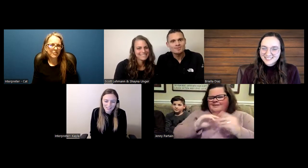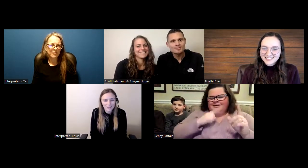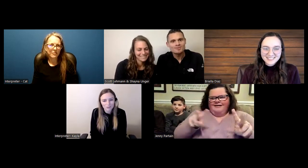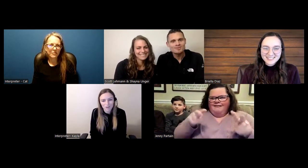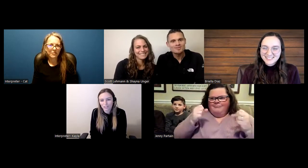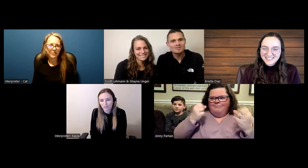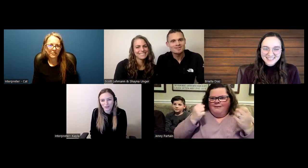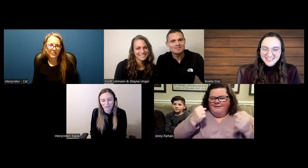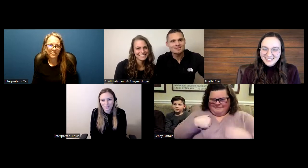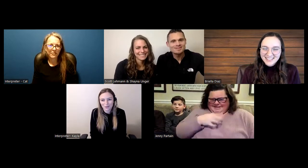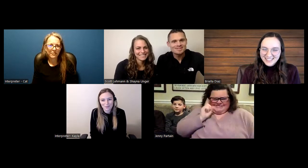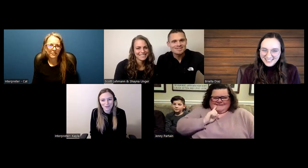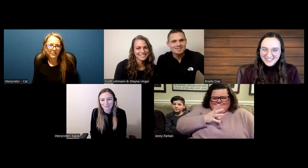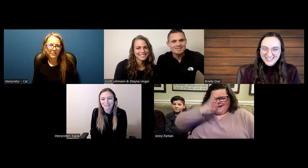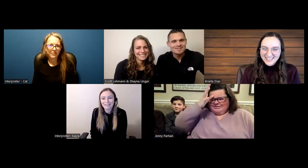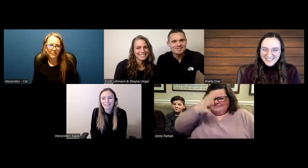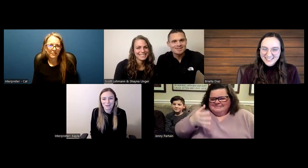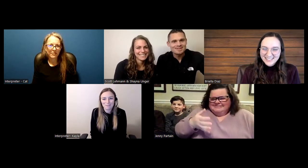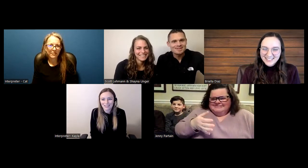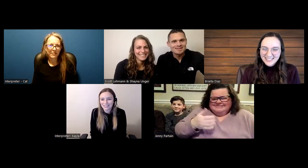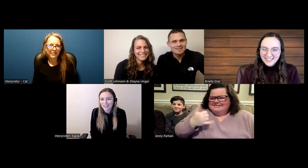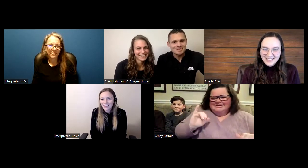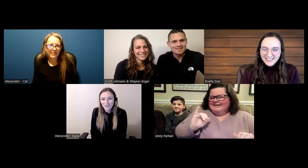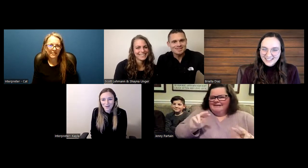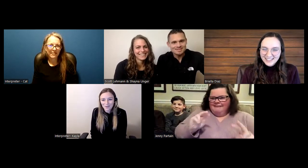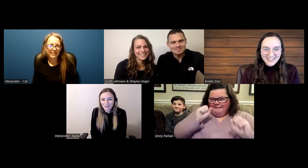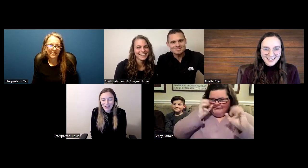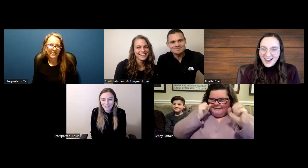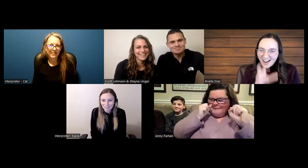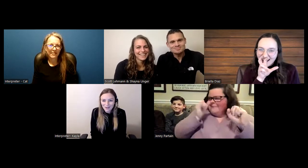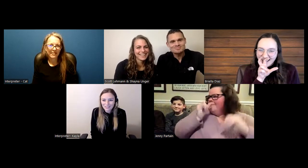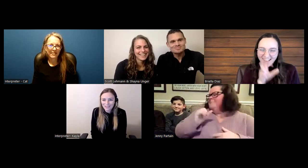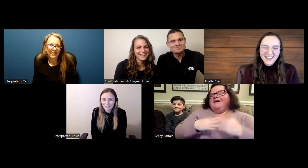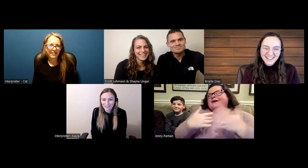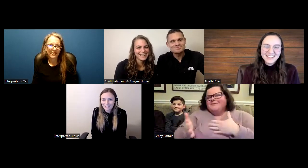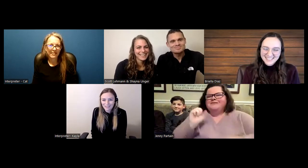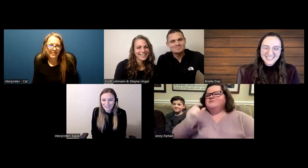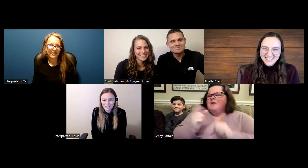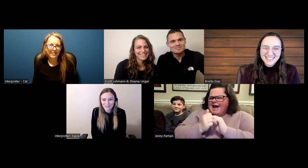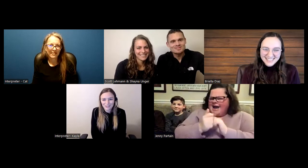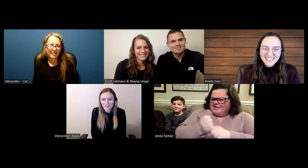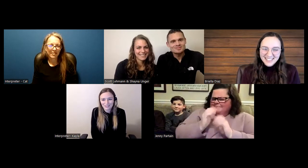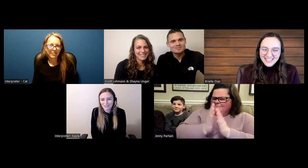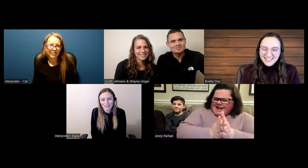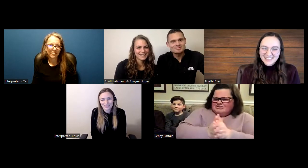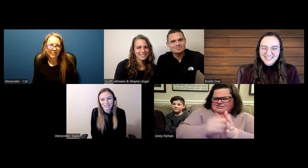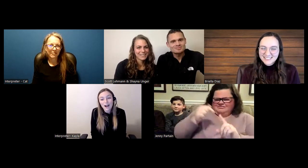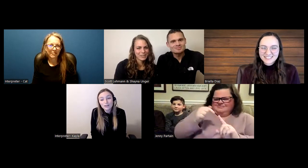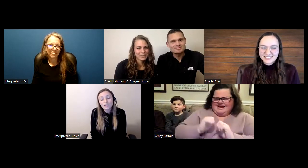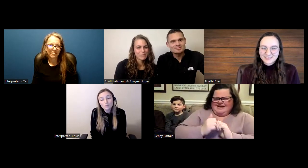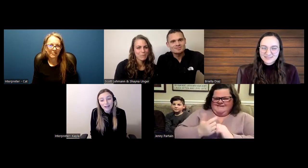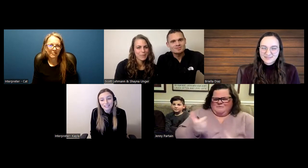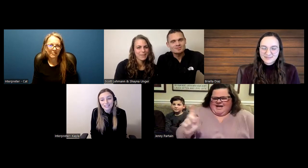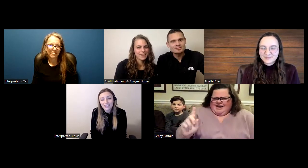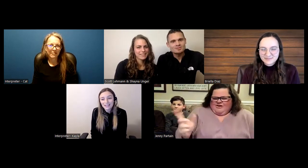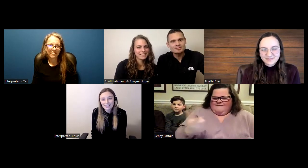wanted to say thank you so much for sharing your story. We were completely amazed, you know, having deaf parents and everything, you know, it's just, it's amazing. So how